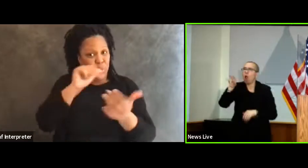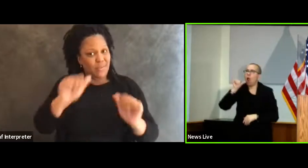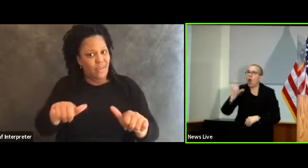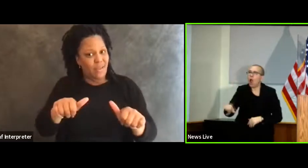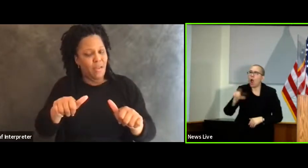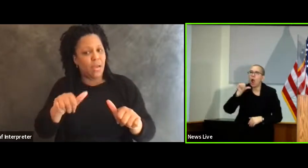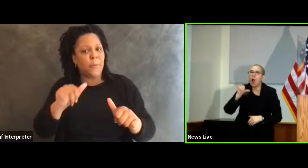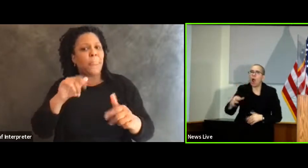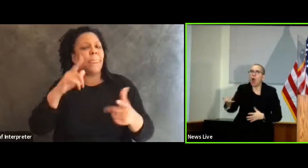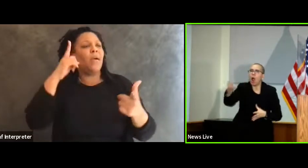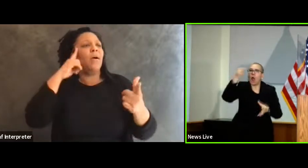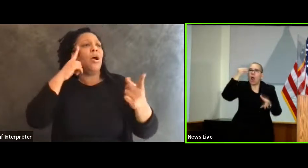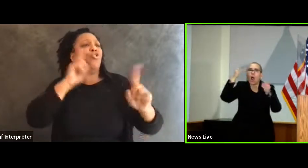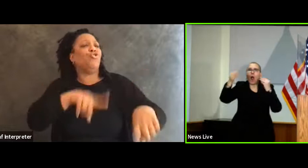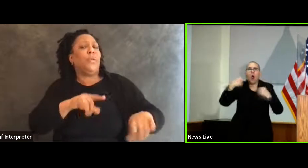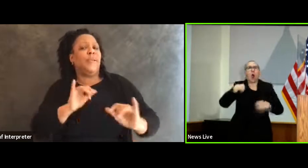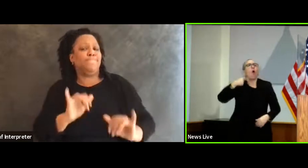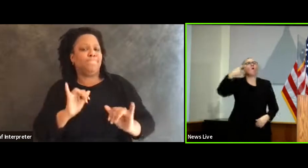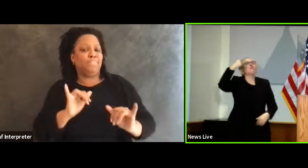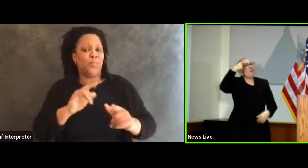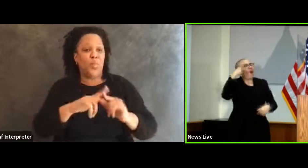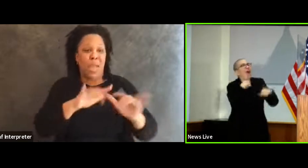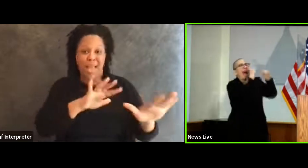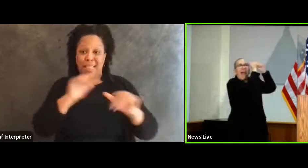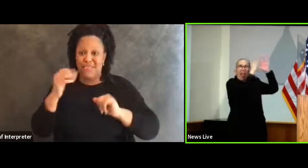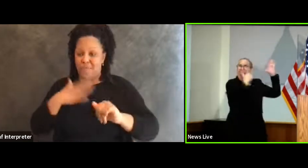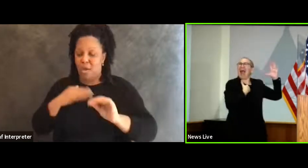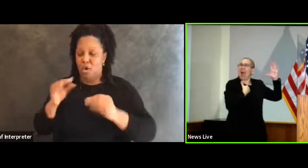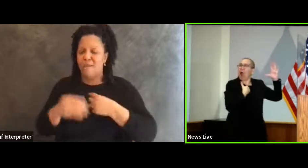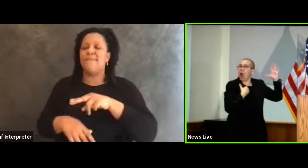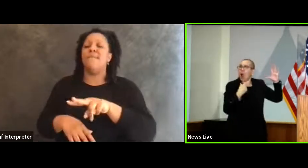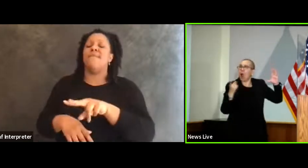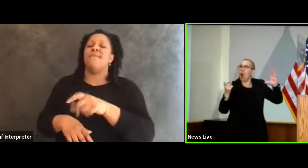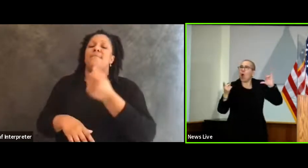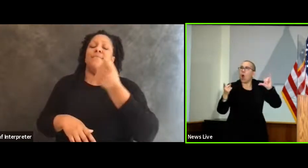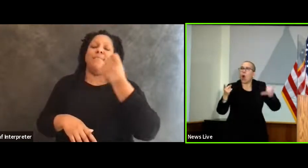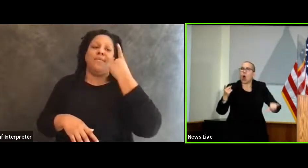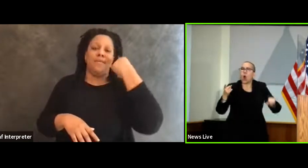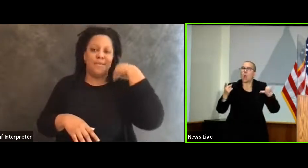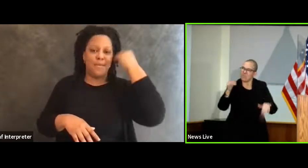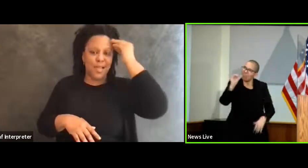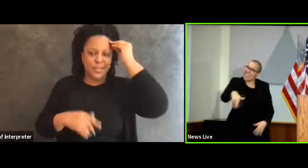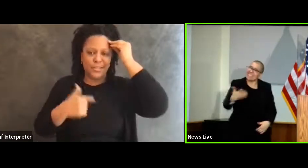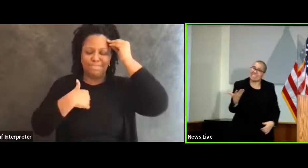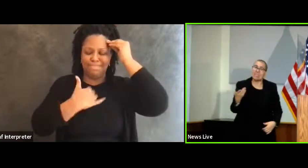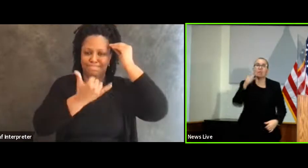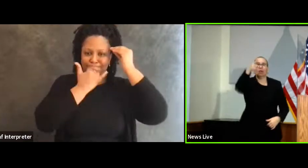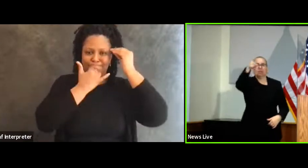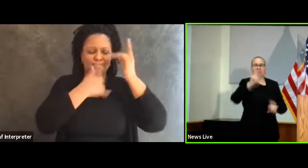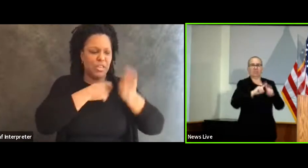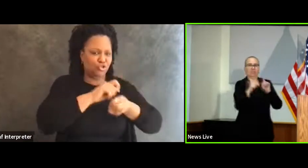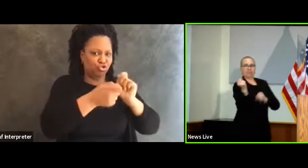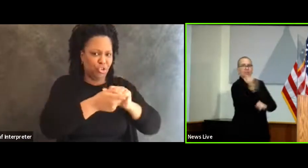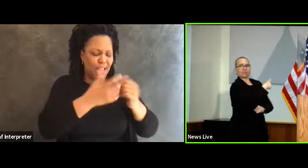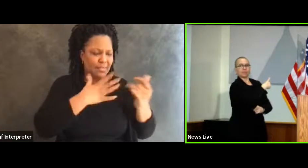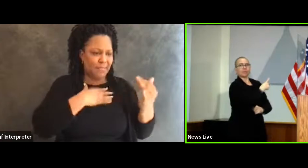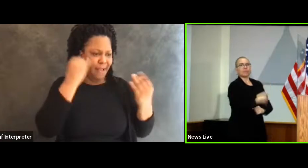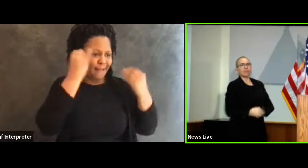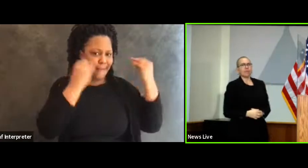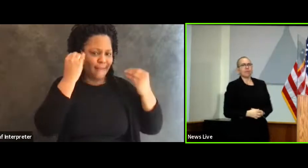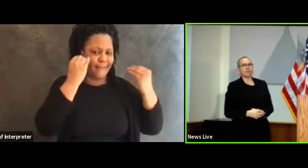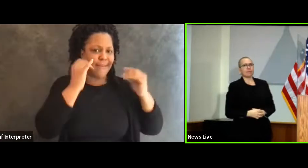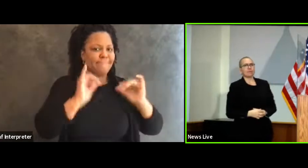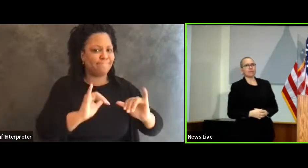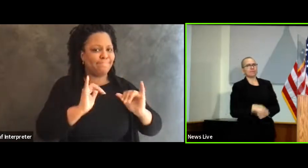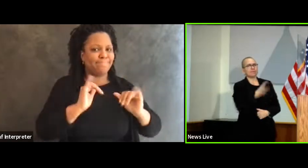was wrong about that. I got to change my position. It happens. Governor, are there meaningful conversations happening with the police groups to bring them along rather